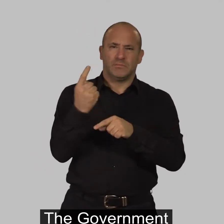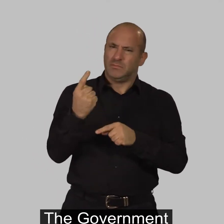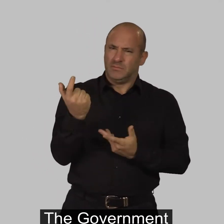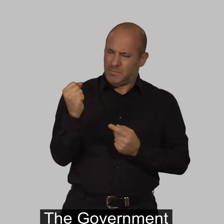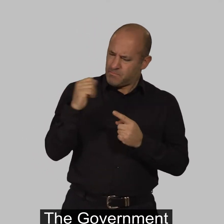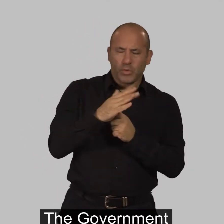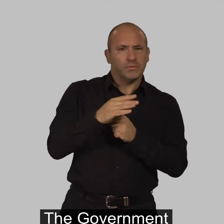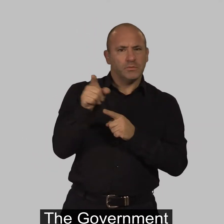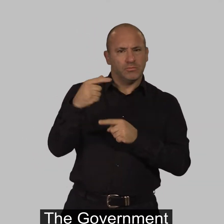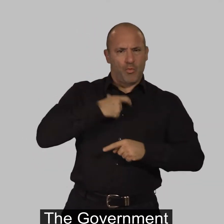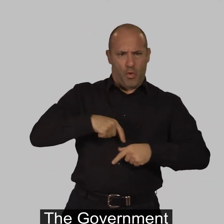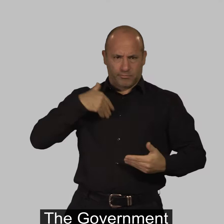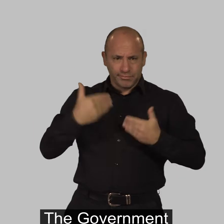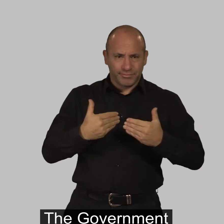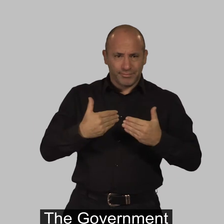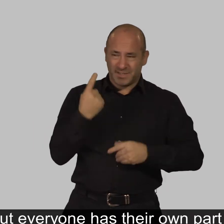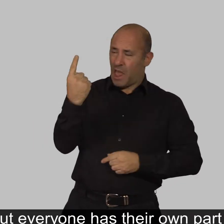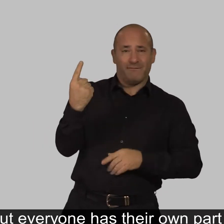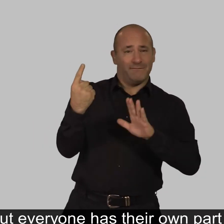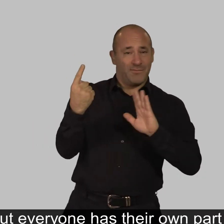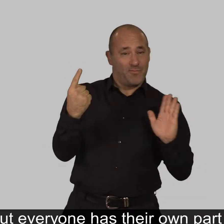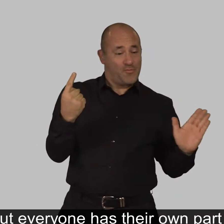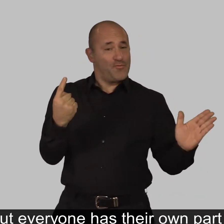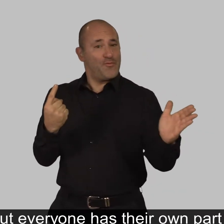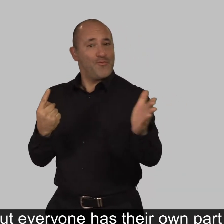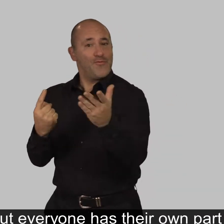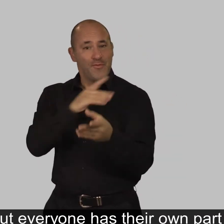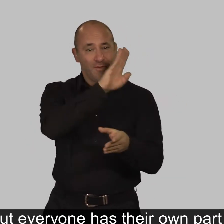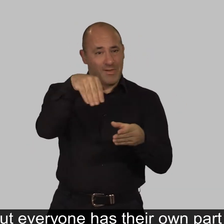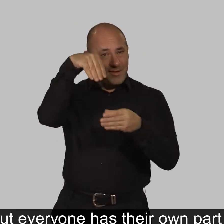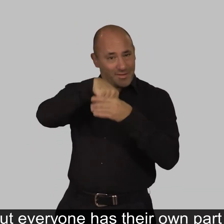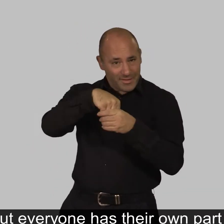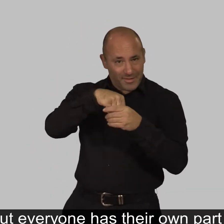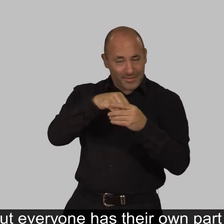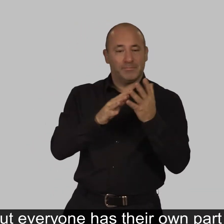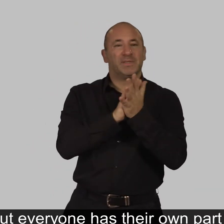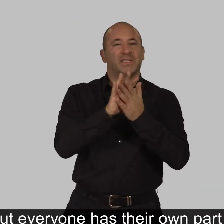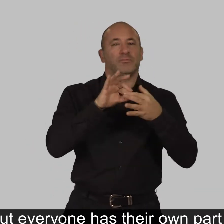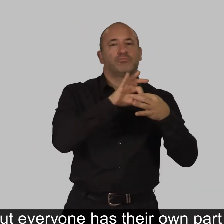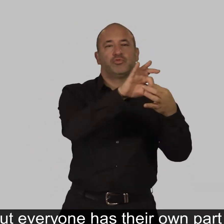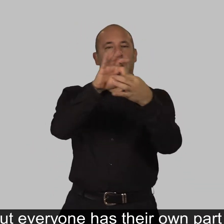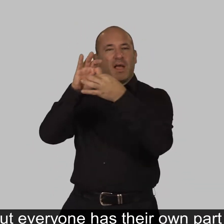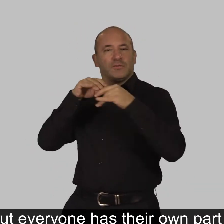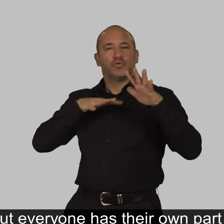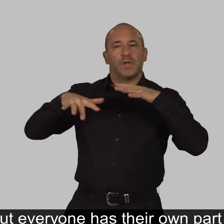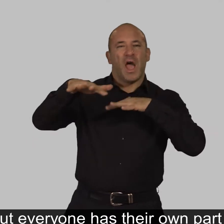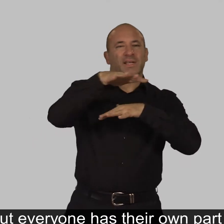The government has an important role, but everyone has their own part to play, so we can build a society